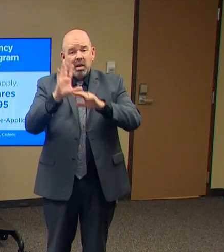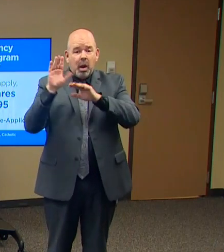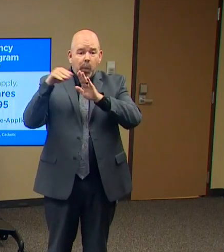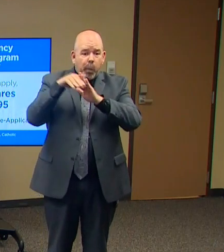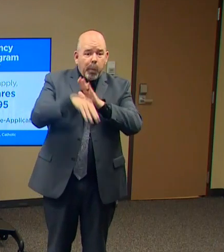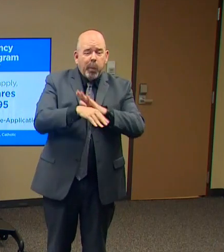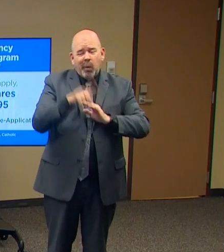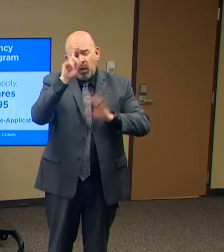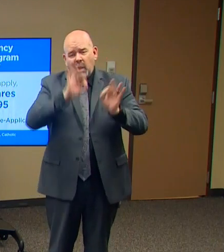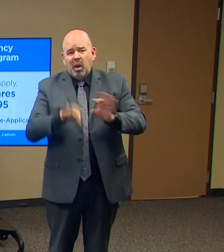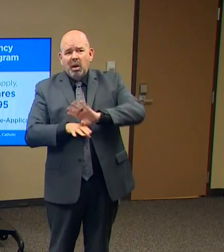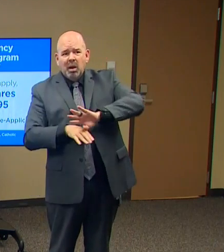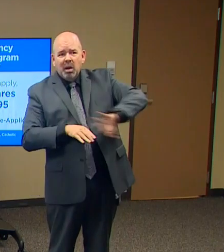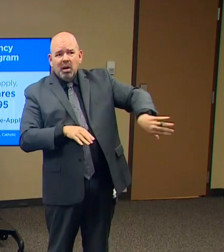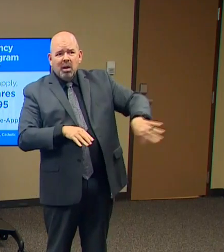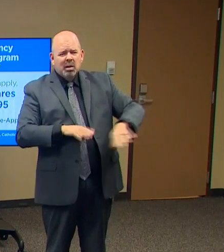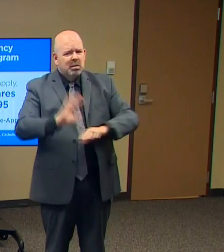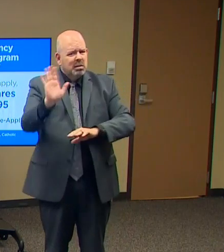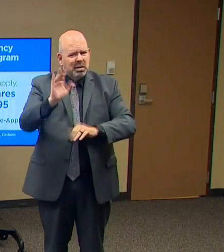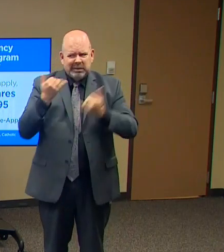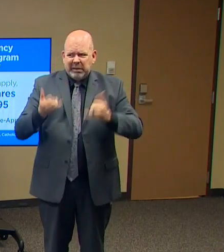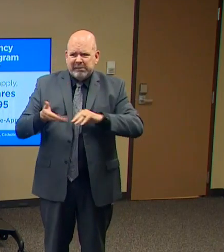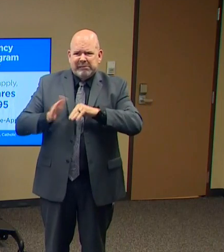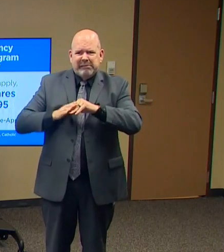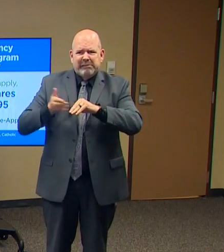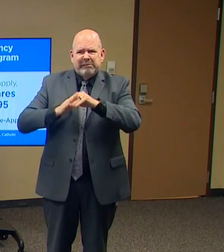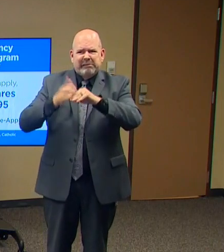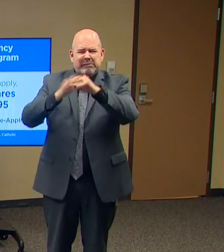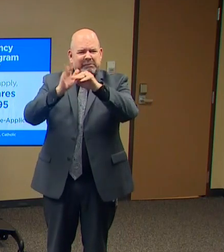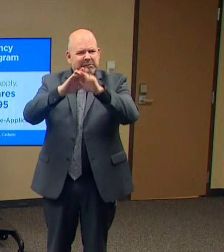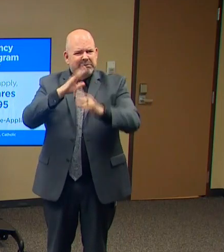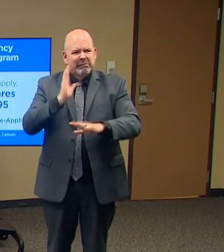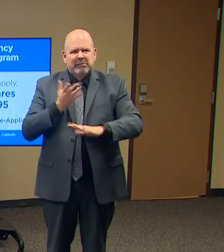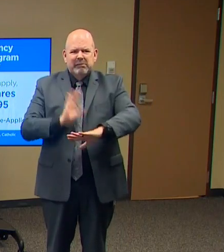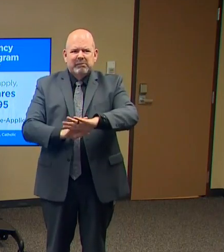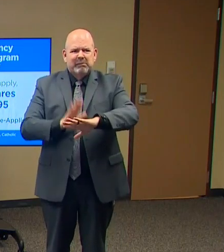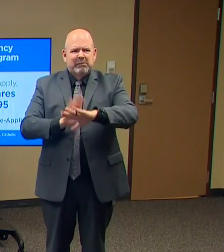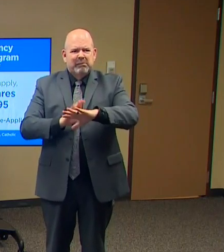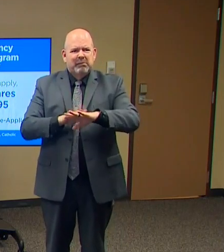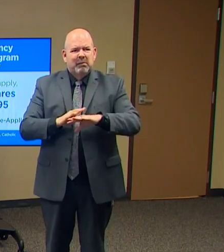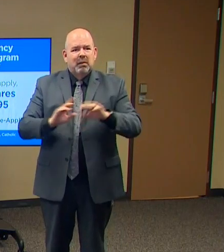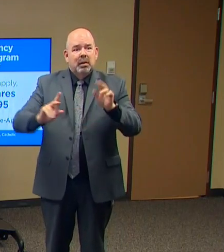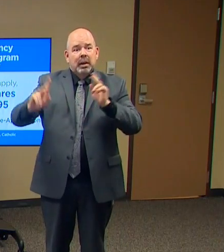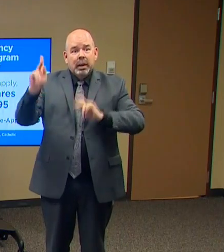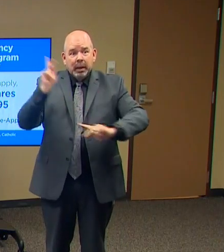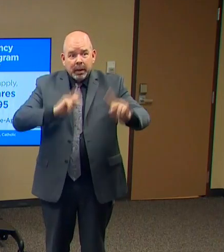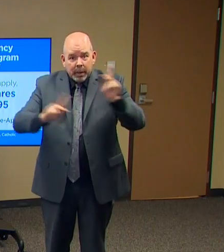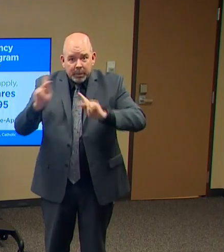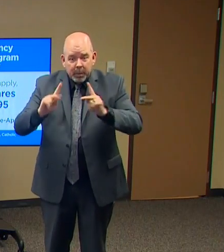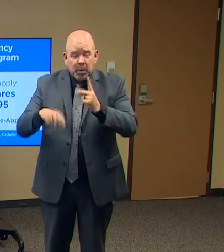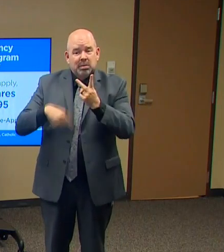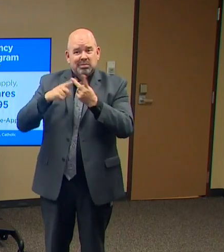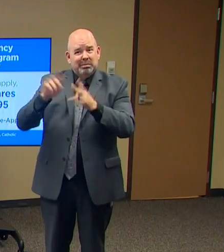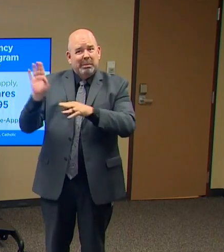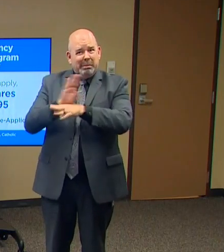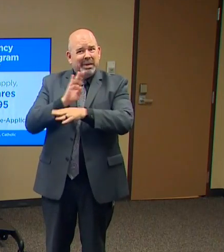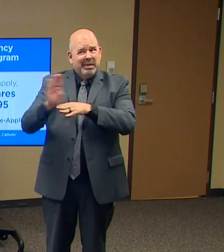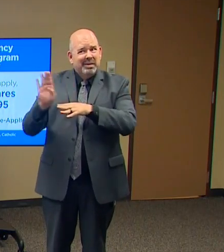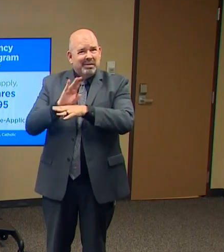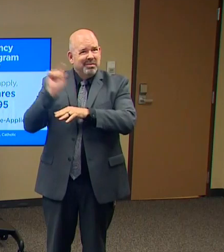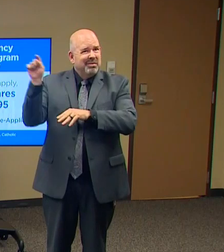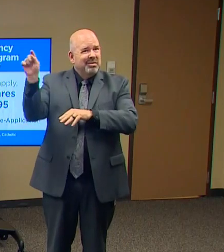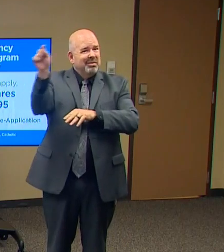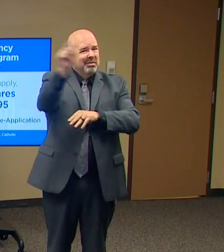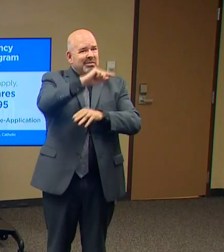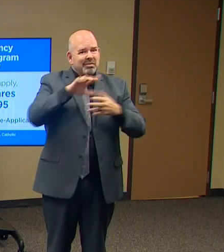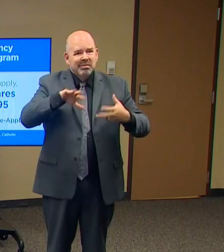crippling for both public health and consumer confidence. Remember this, folks. Right now, here's what you're all saying. This sucks and I